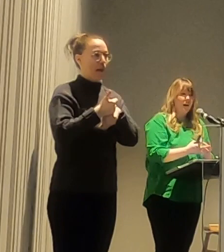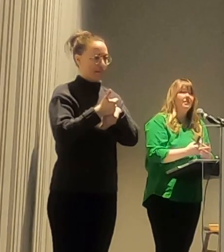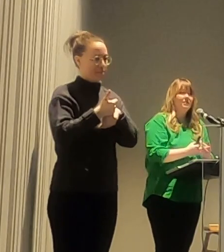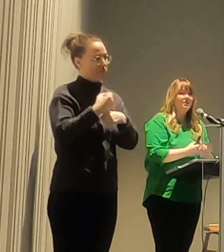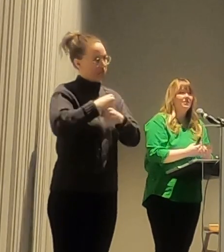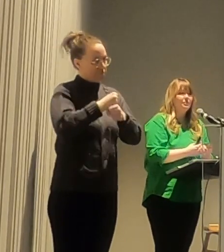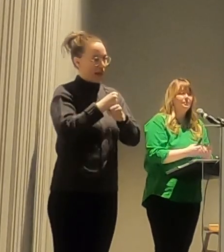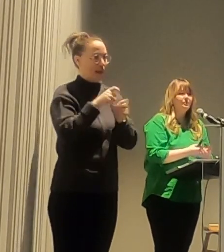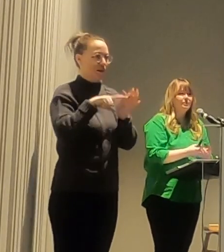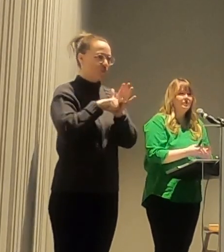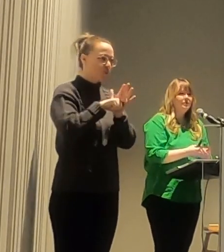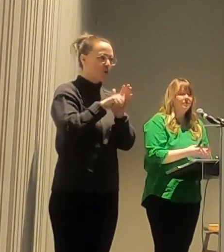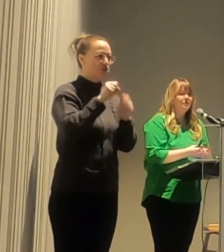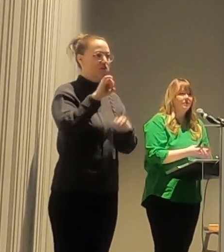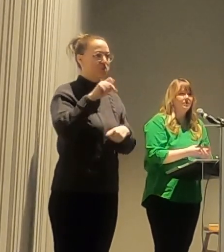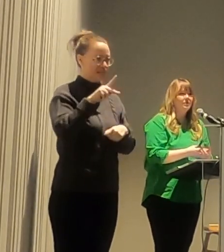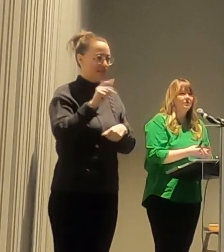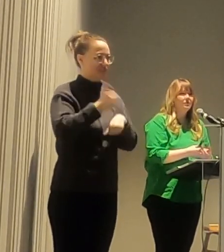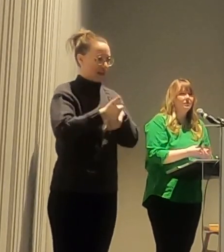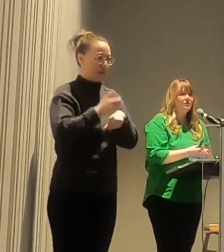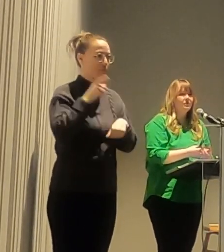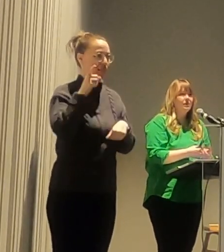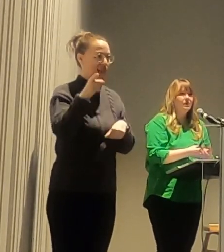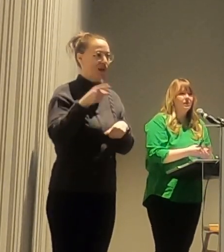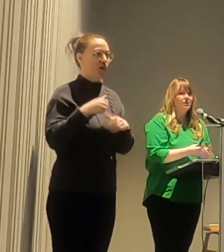silk. Oh, okay. And the